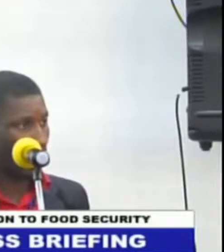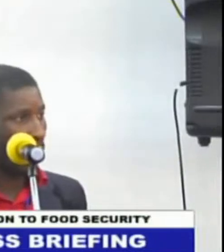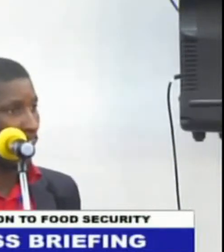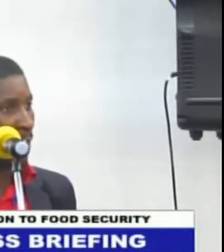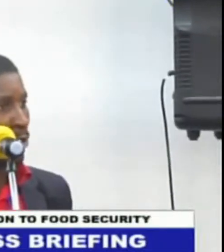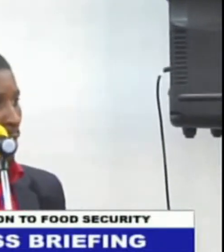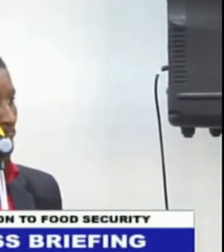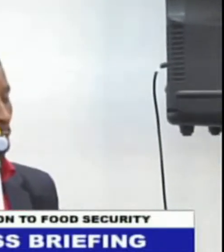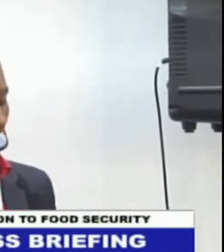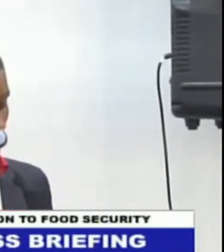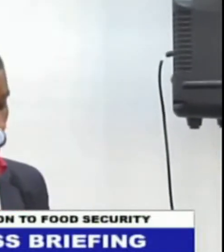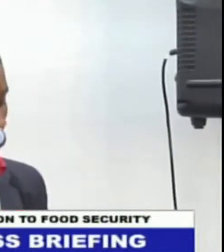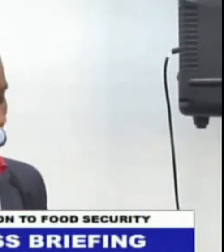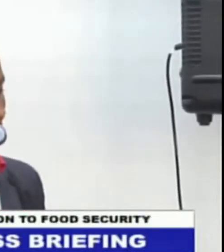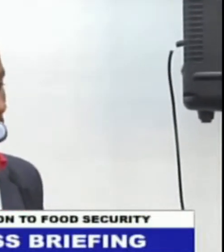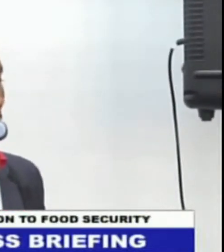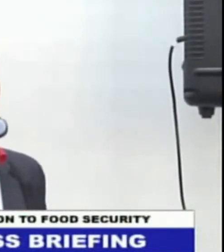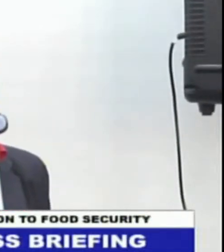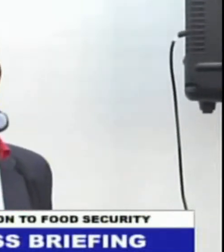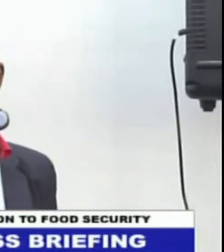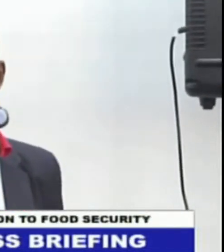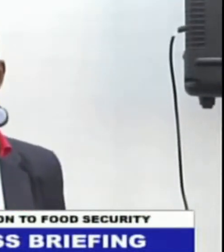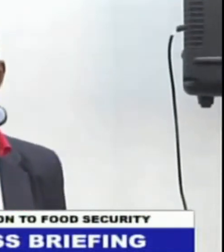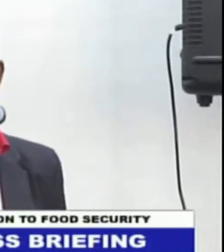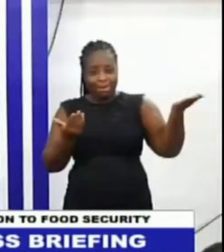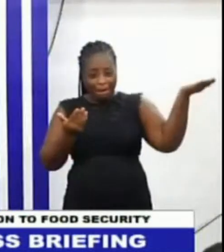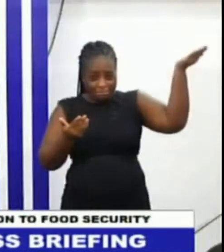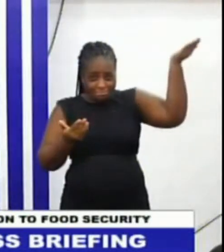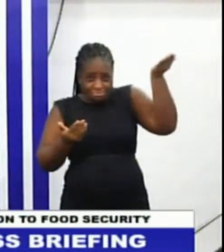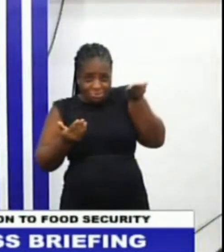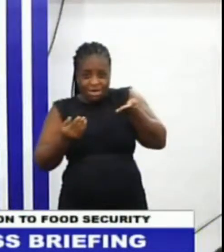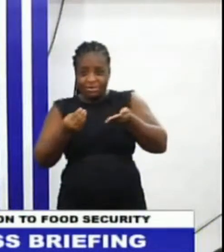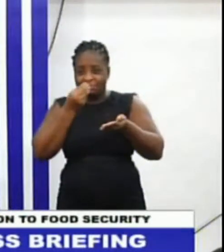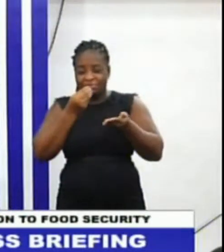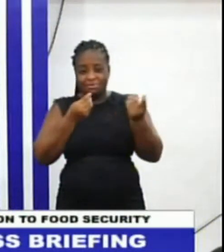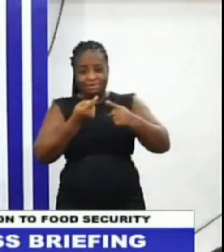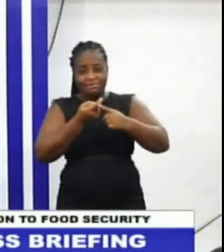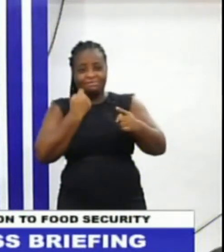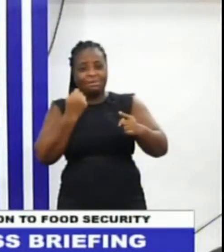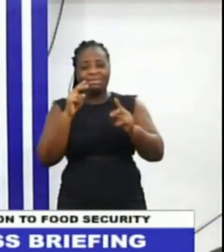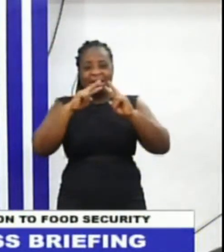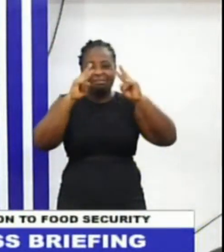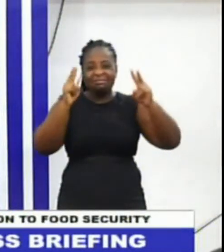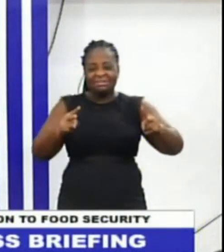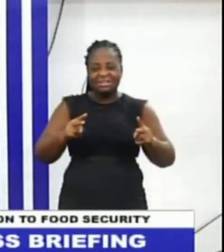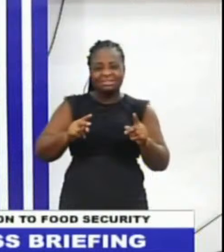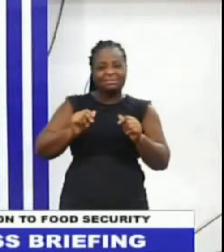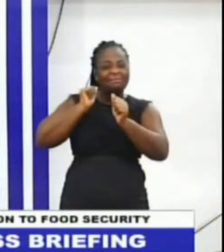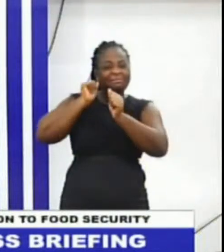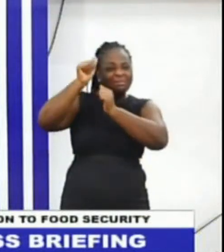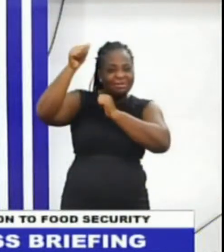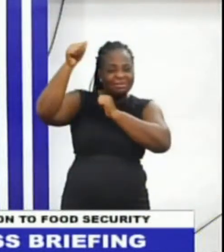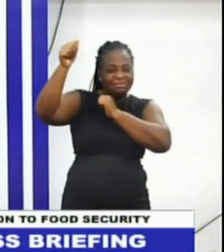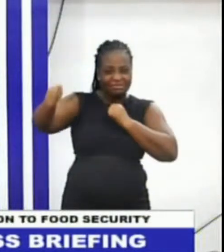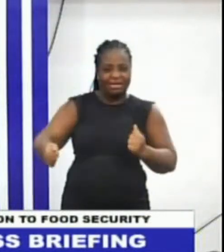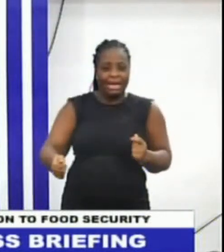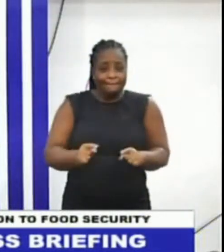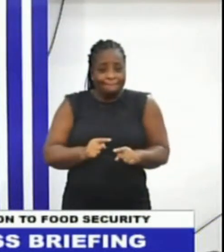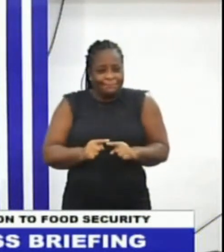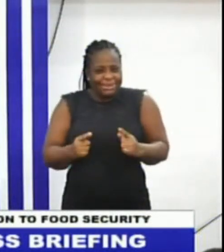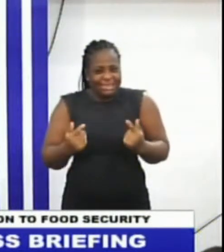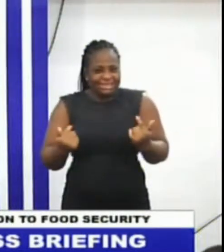my Dianino or Mamma de Ban from Crassi, Techima, ne. Kumasiachi no mo de aduane ba na sisi na otwe